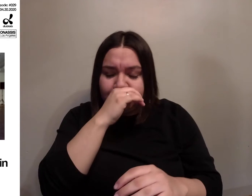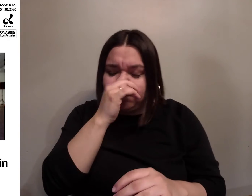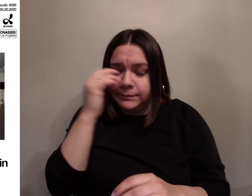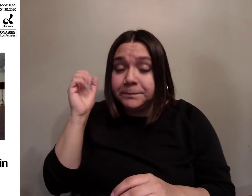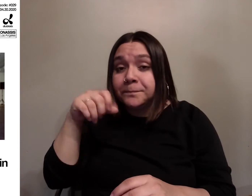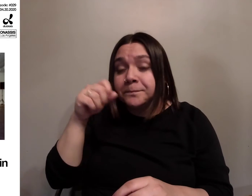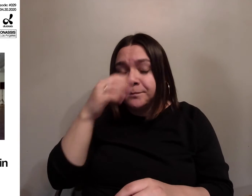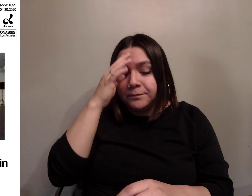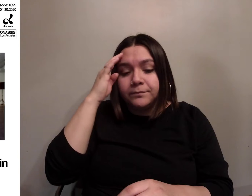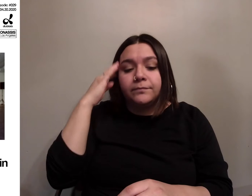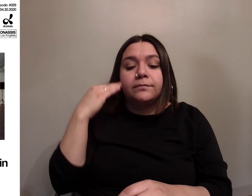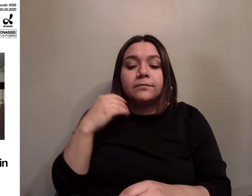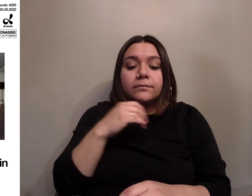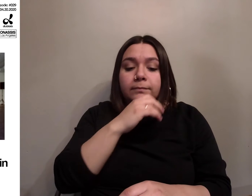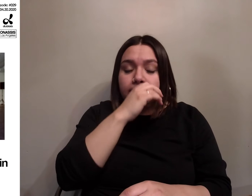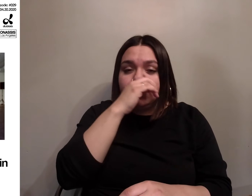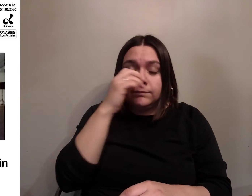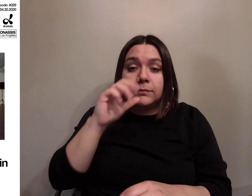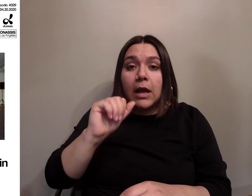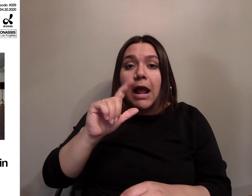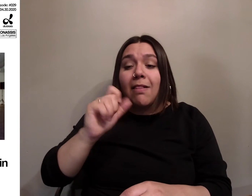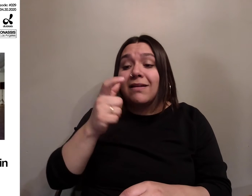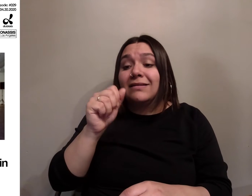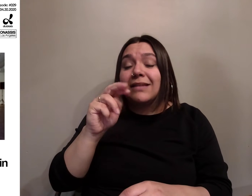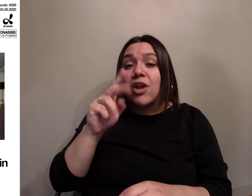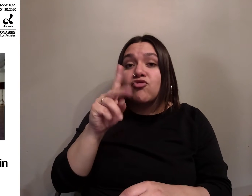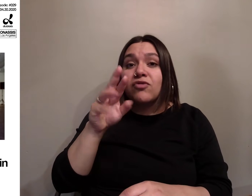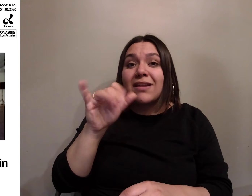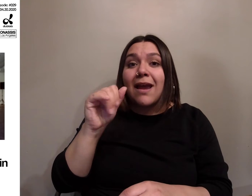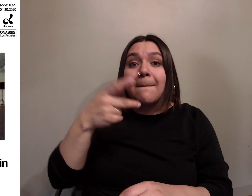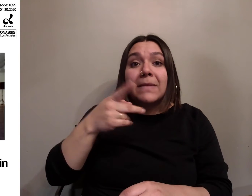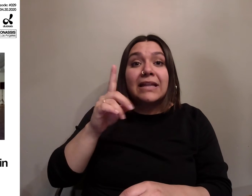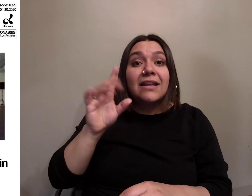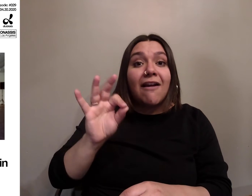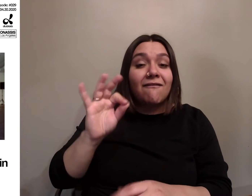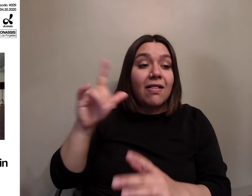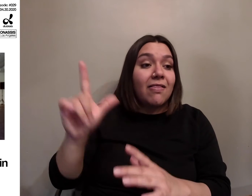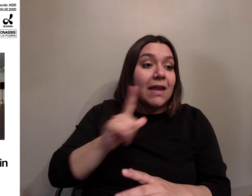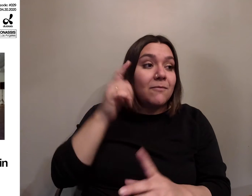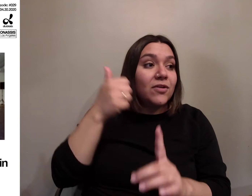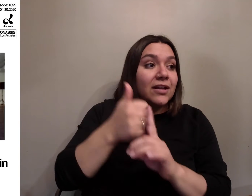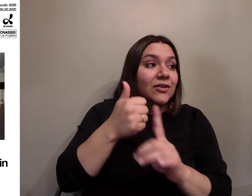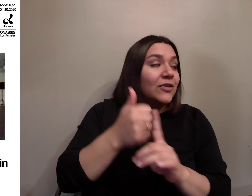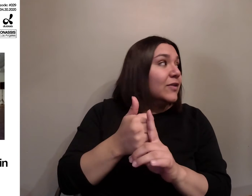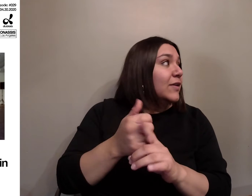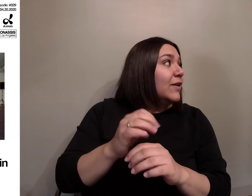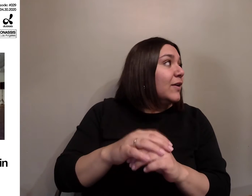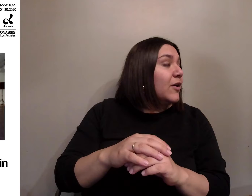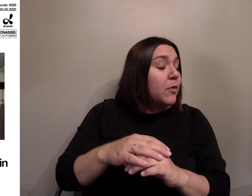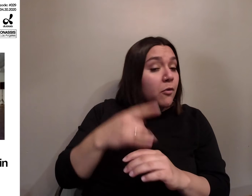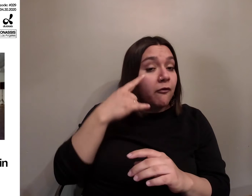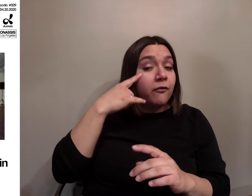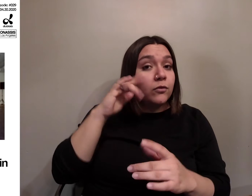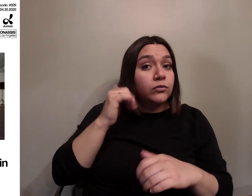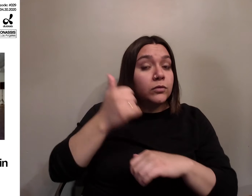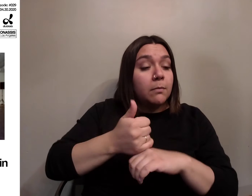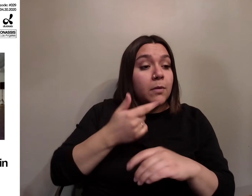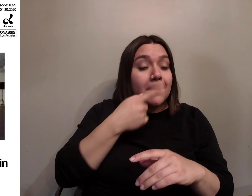Williams. And it's a repository of different documents and